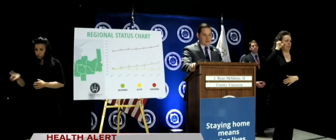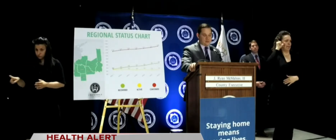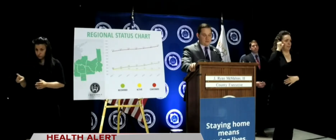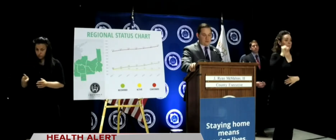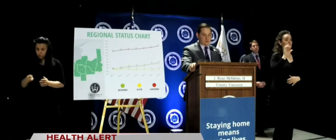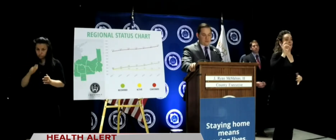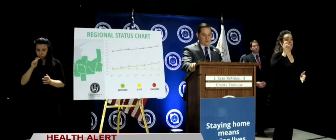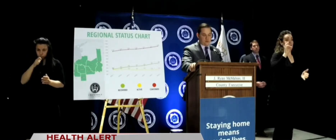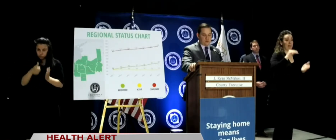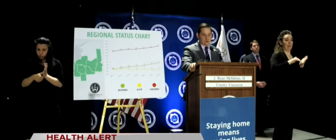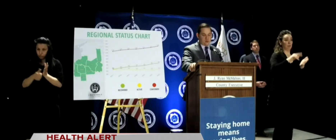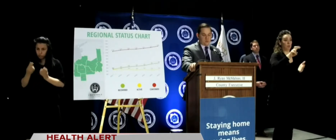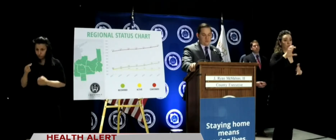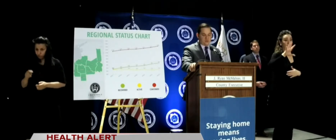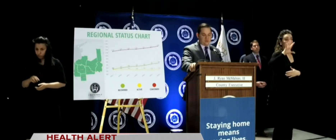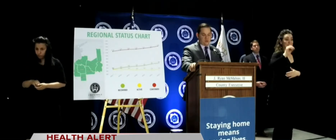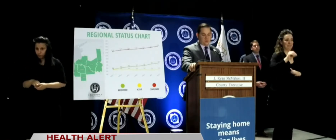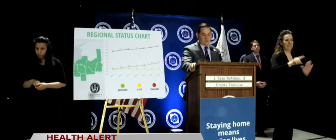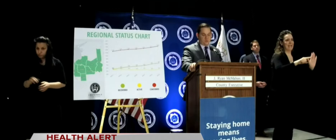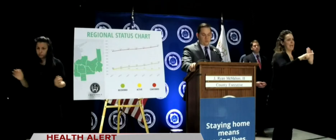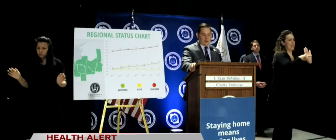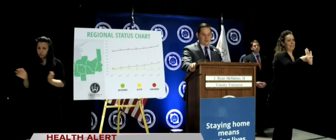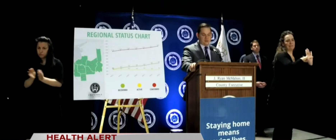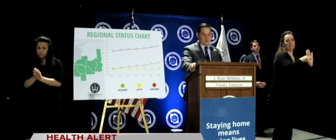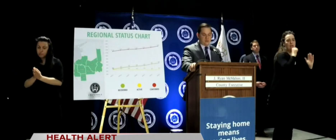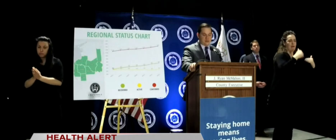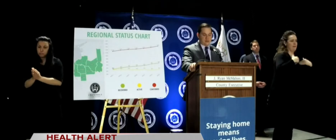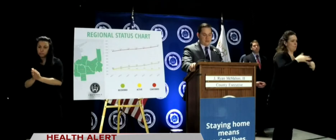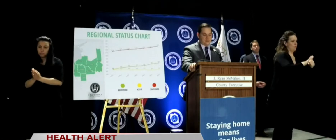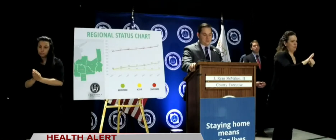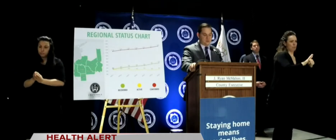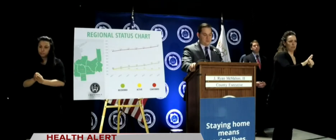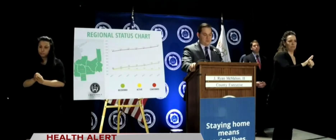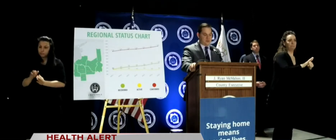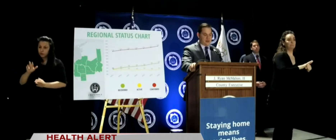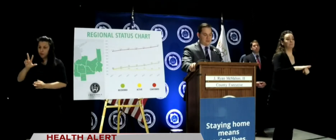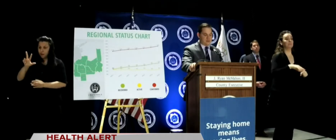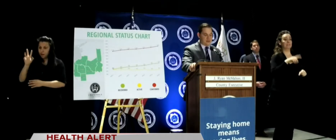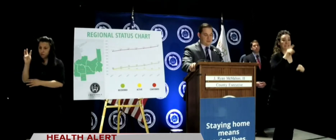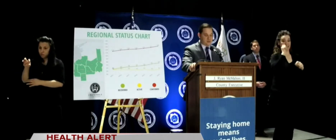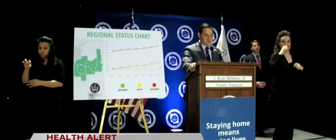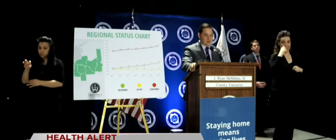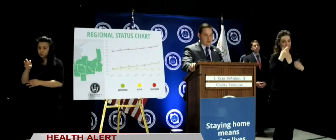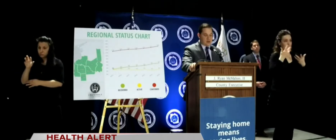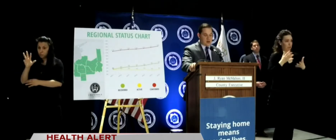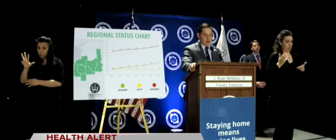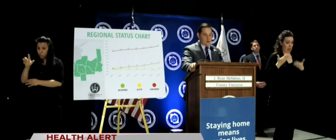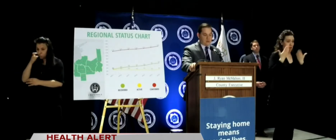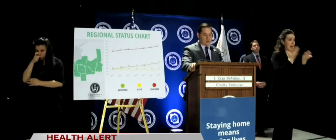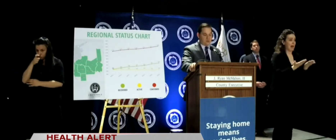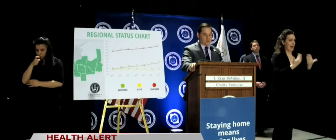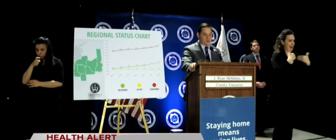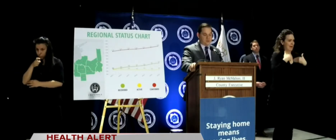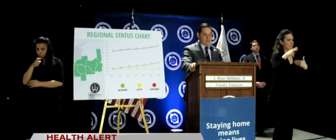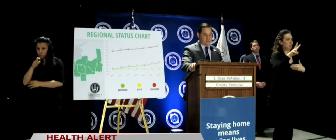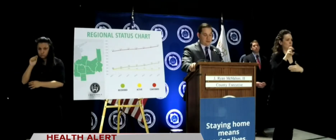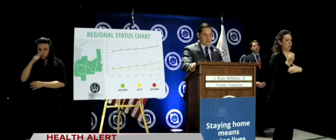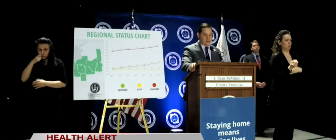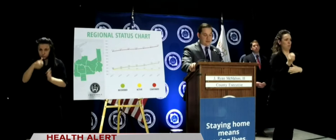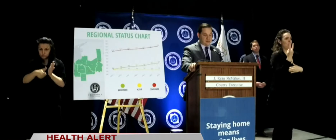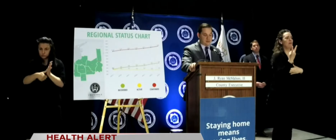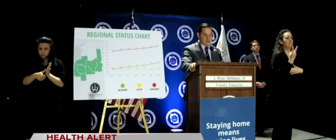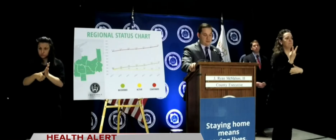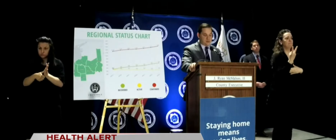8,974 tests have been returned, with 724 positive and 8,250 negative tests. We have 107